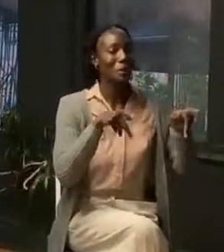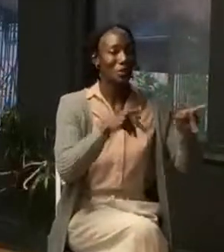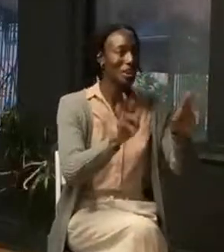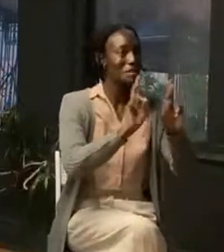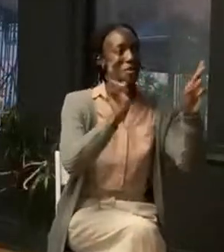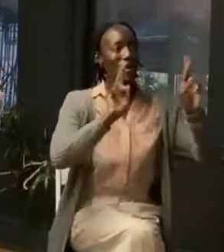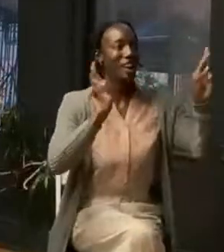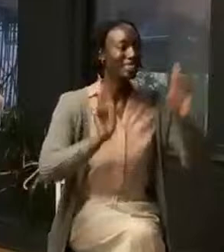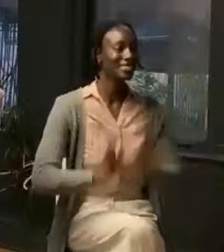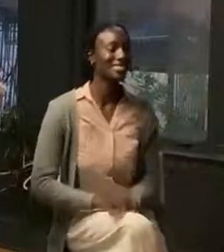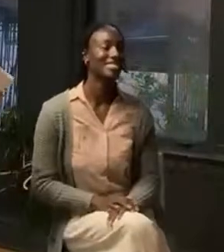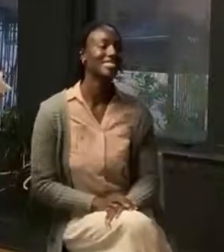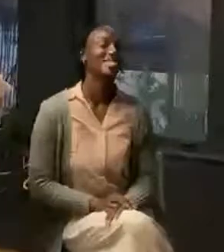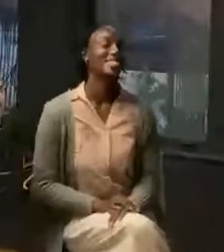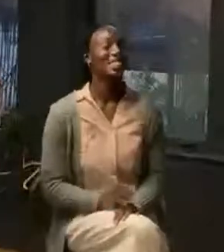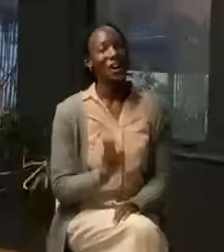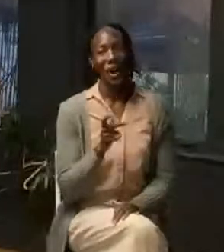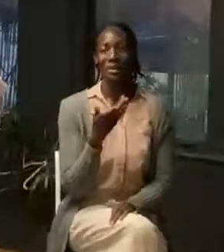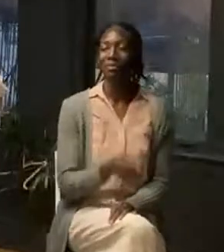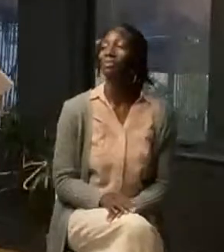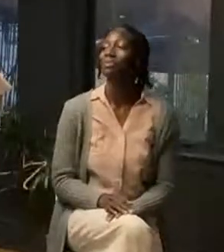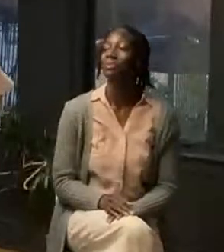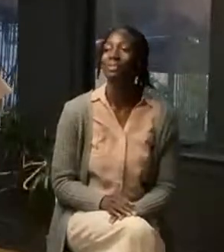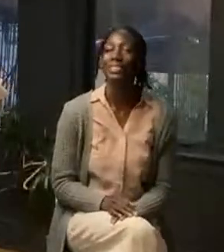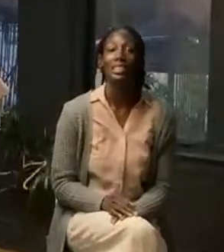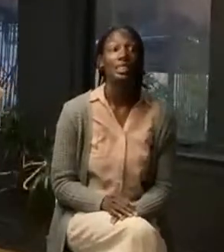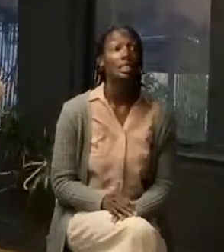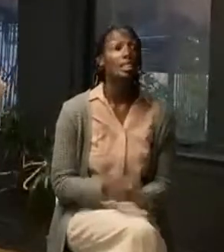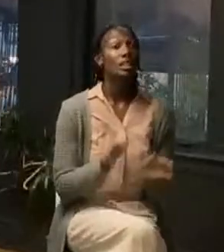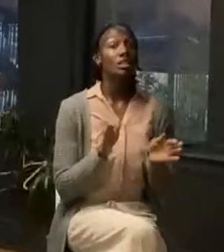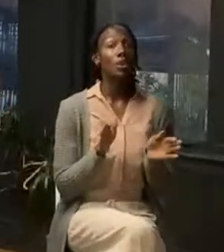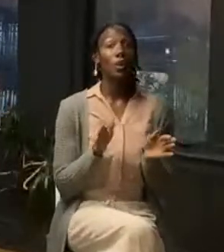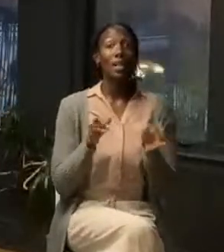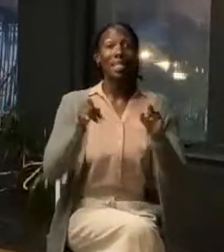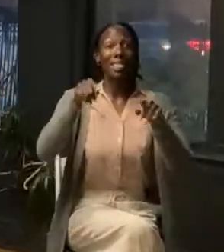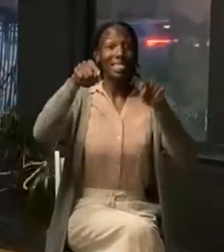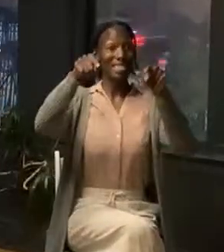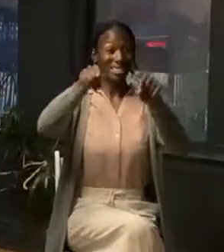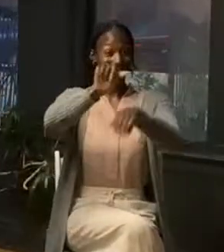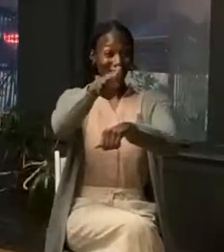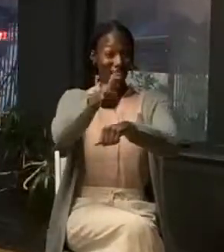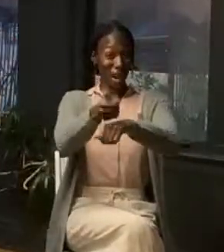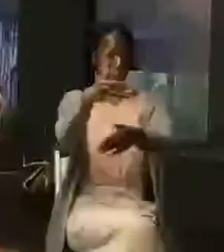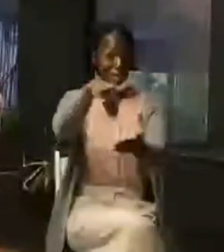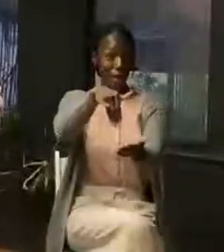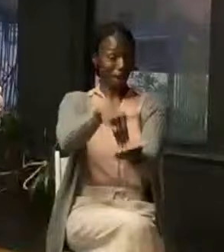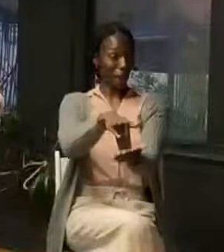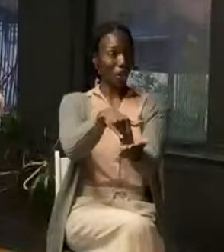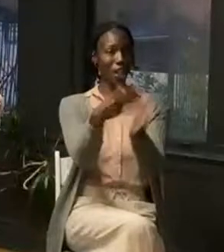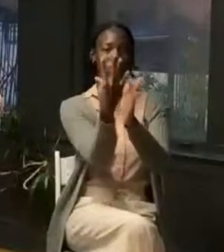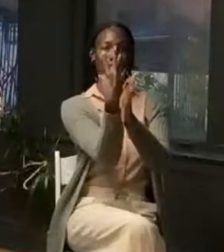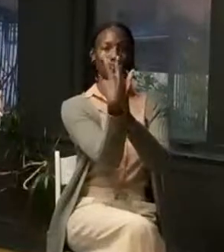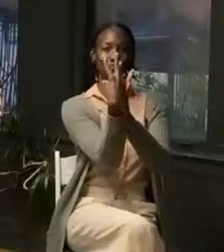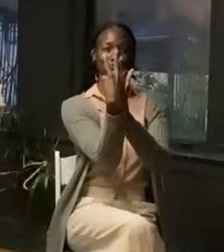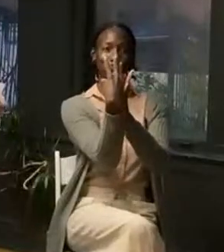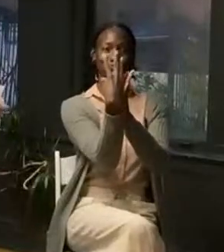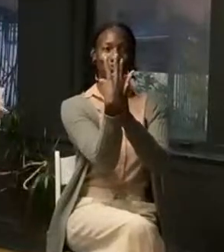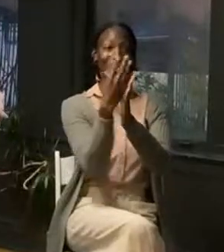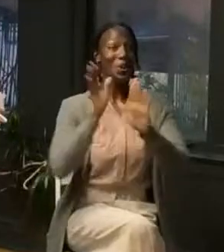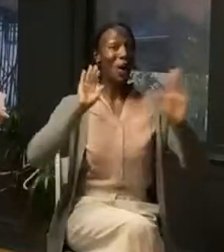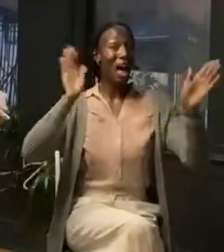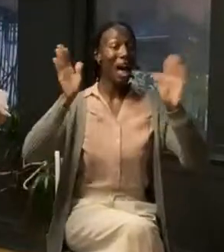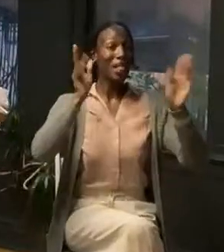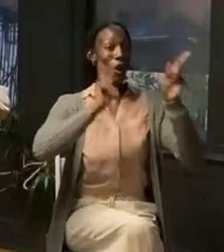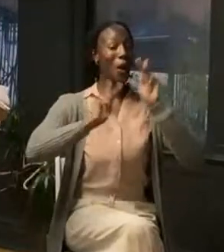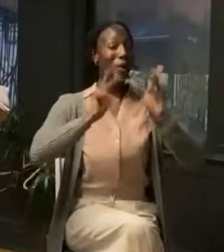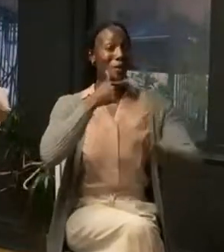Prepare. So there we go. And I'm just going to ask, so this little setup here in the middle is our live stream. Hello, people at home. Everybody say hello, people